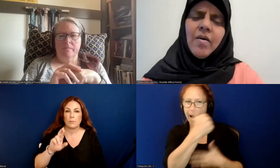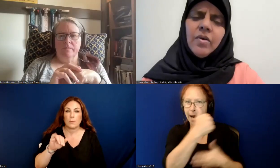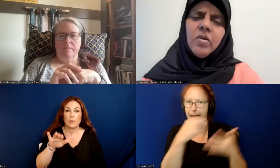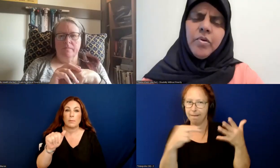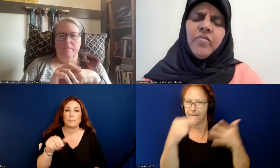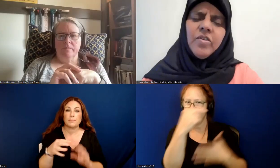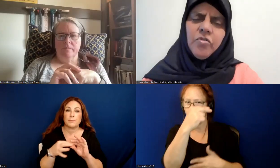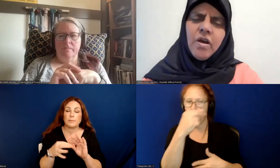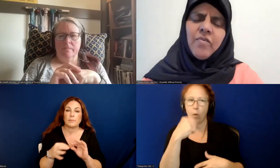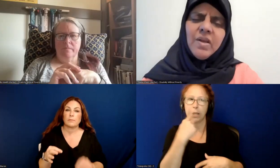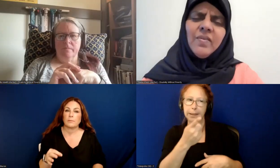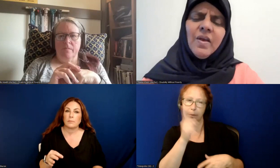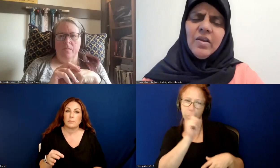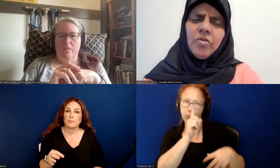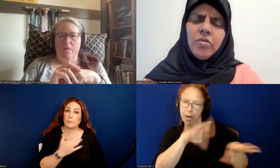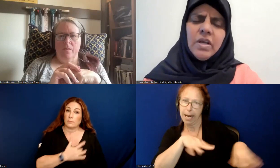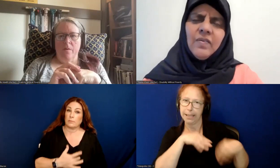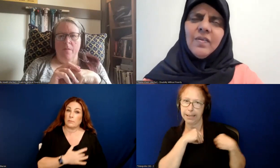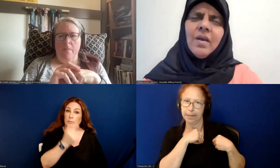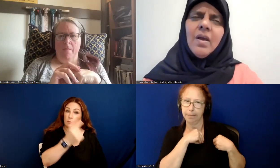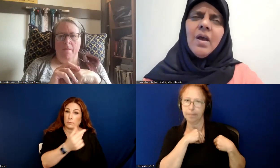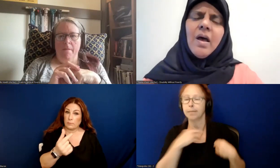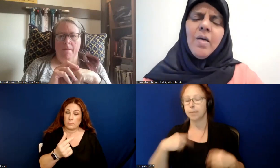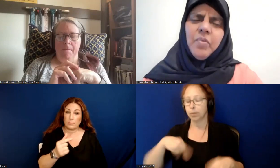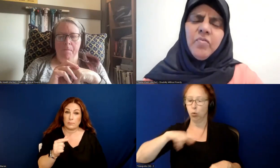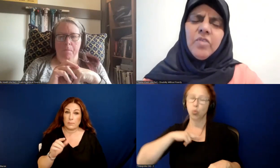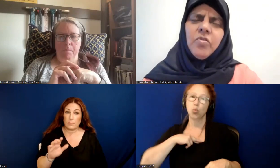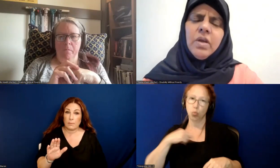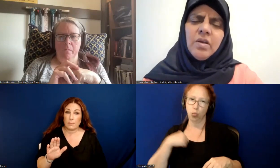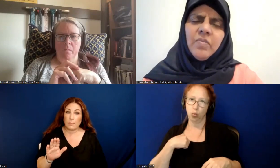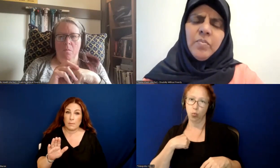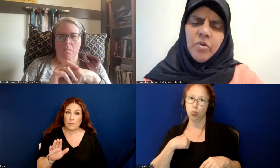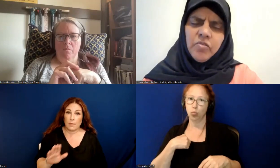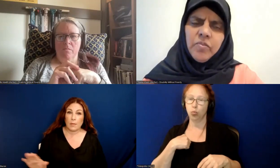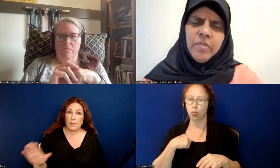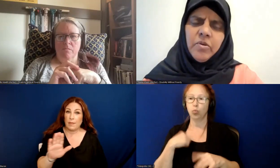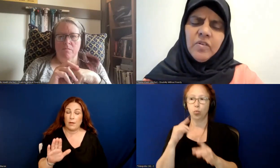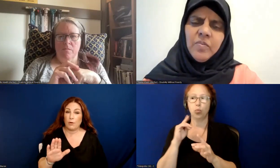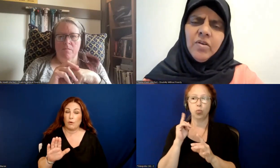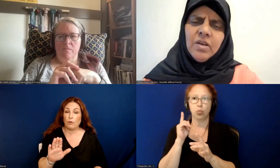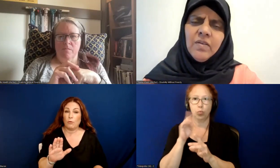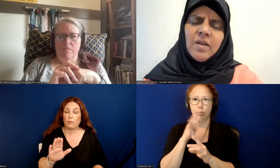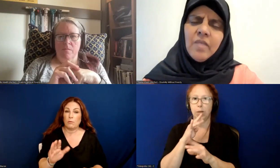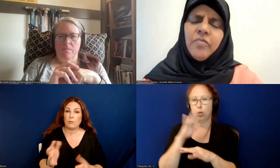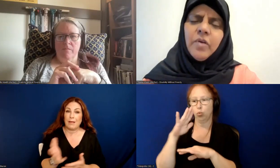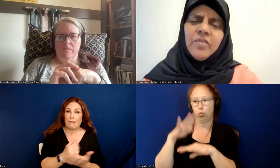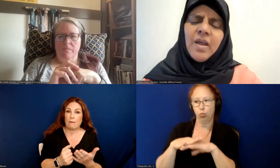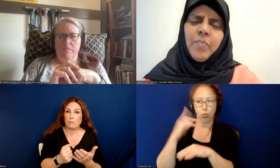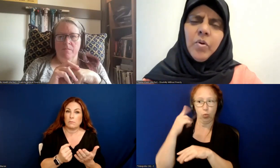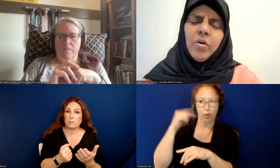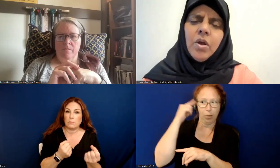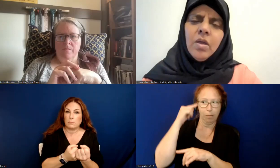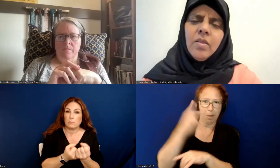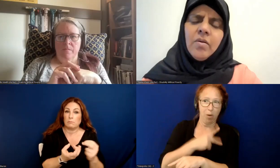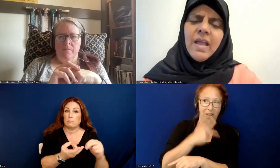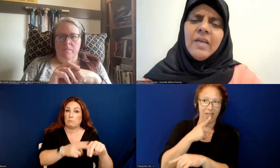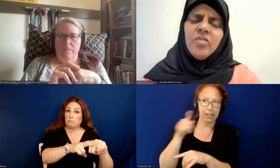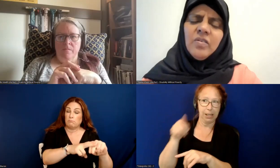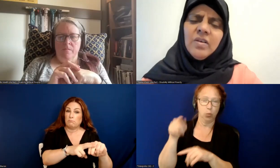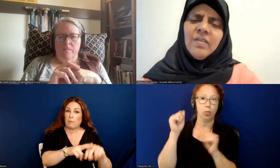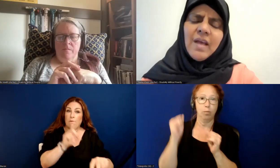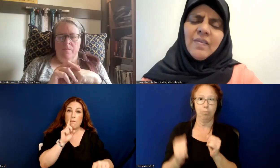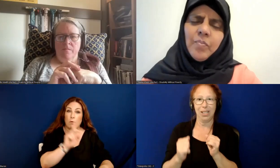about how, provincial governments increase provincial income supports for people with disabilities. And then, for example,